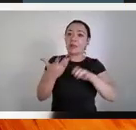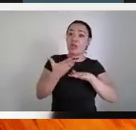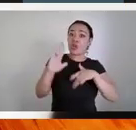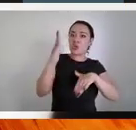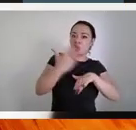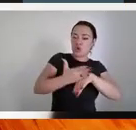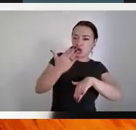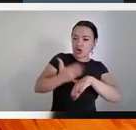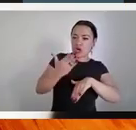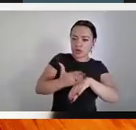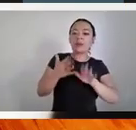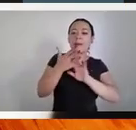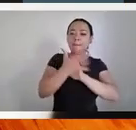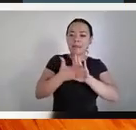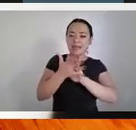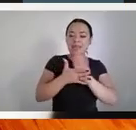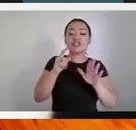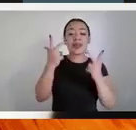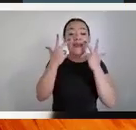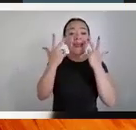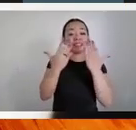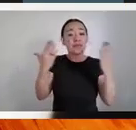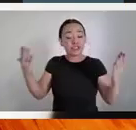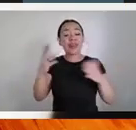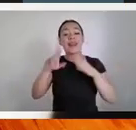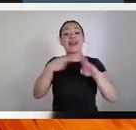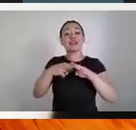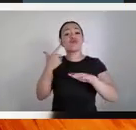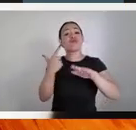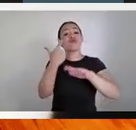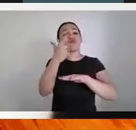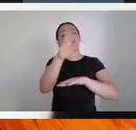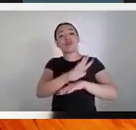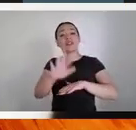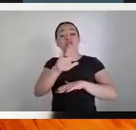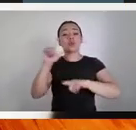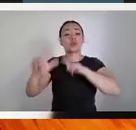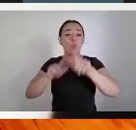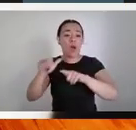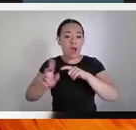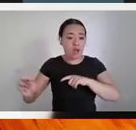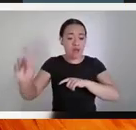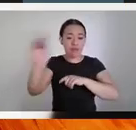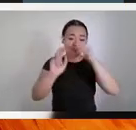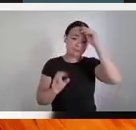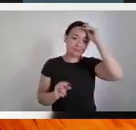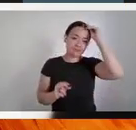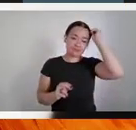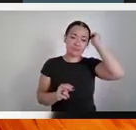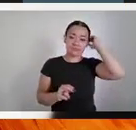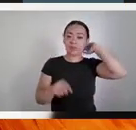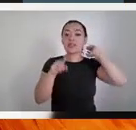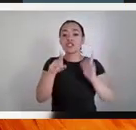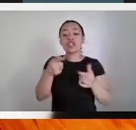culminating in an exhibition and national regional tour. Anna used a portion of the fellowship funds to employ a